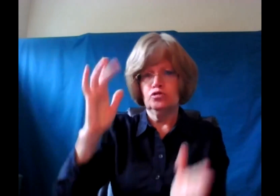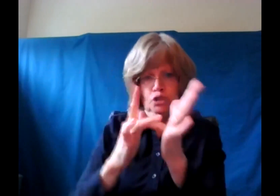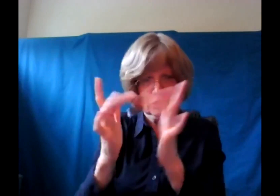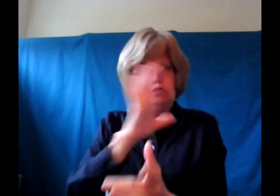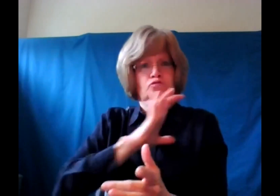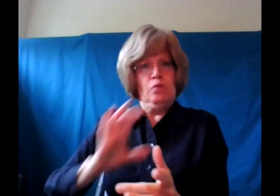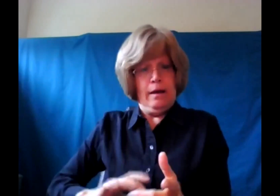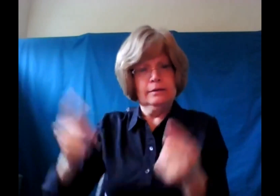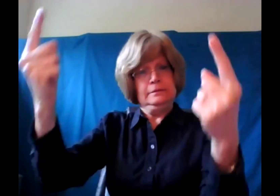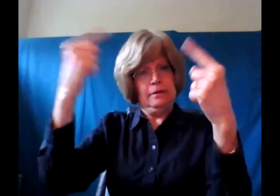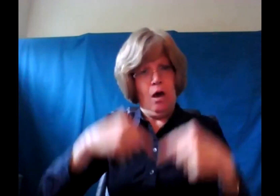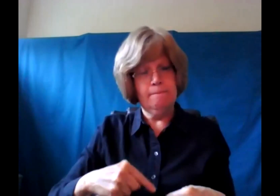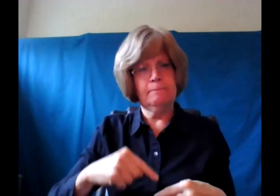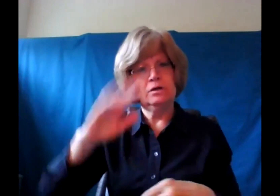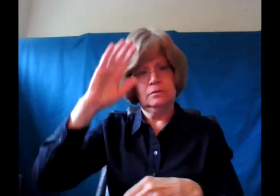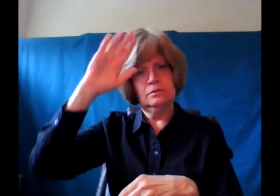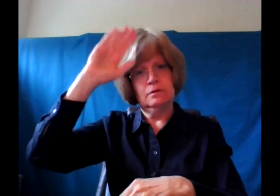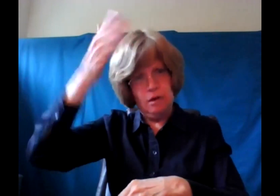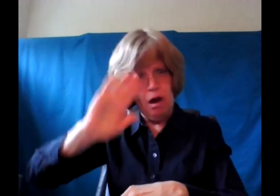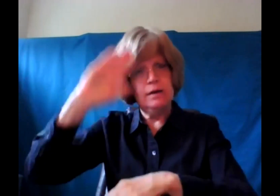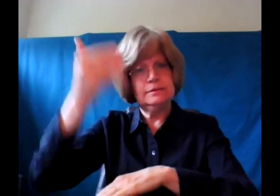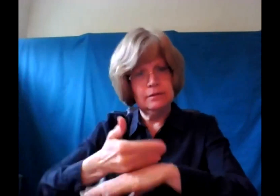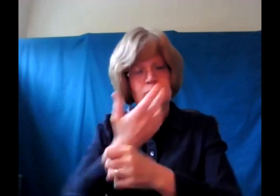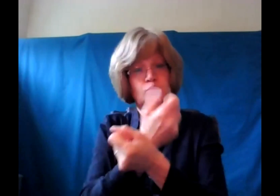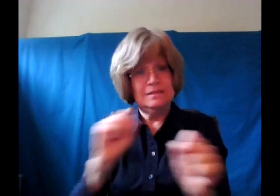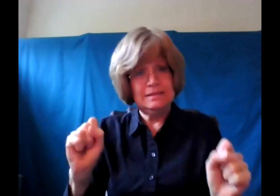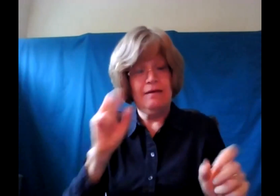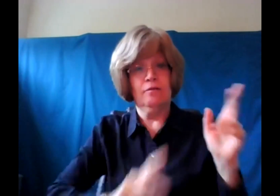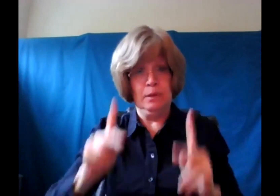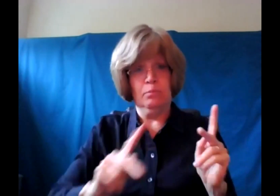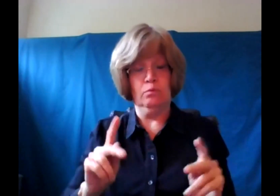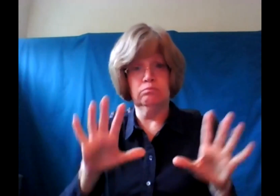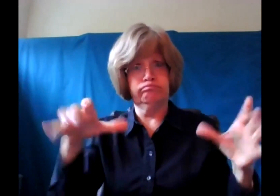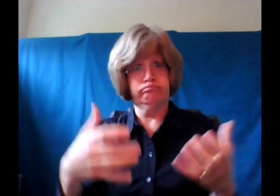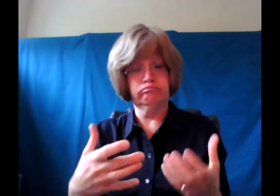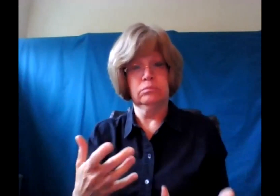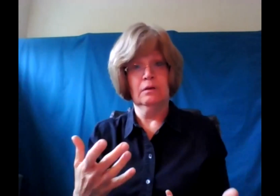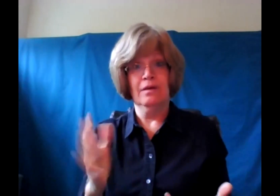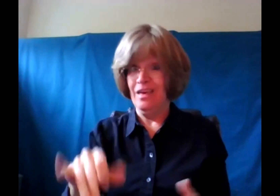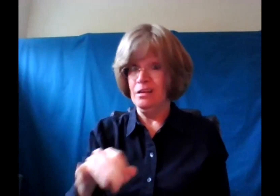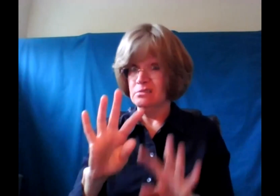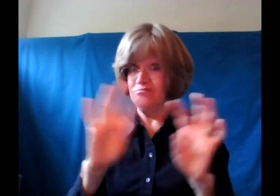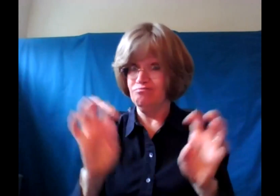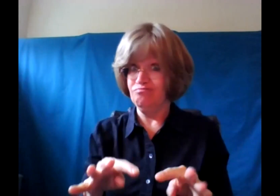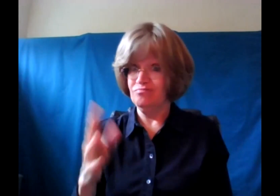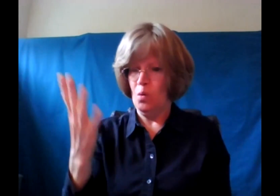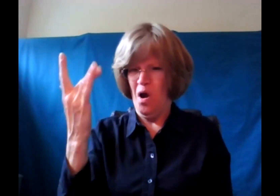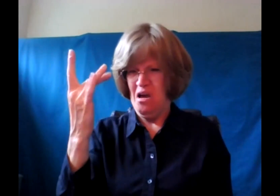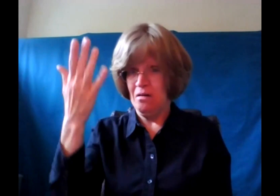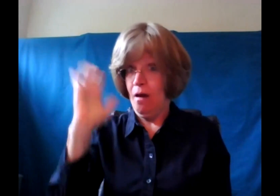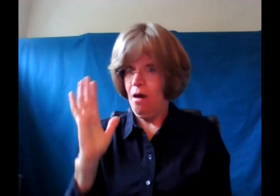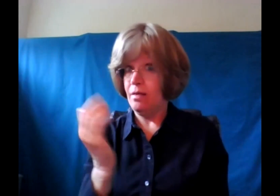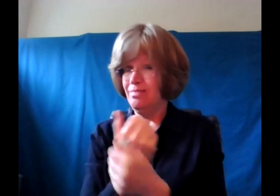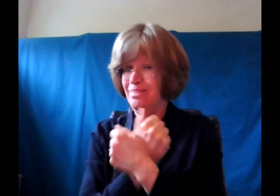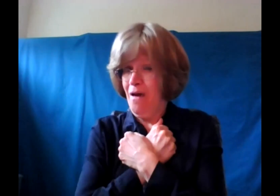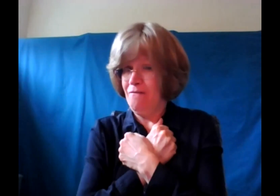Jesus Christ coming as the Son of God to save humanity. And that is a mystery, how God would